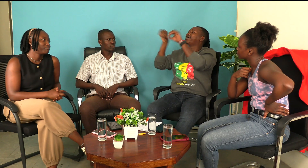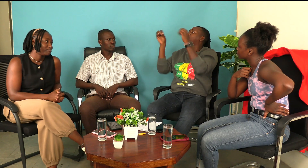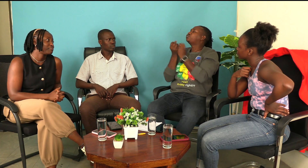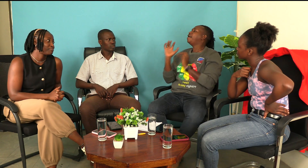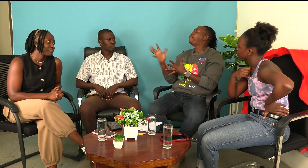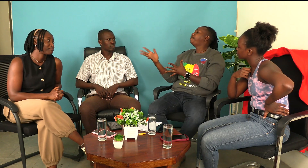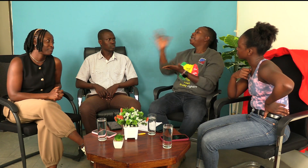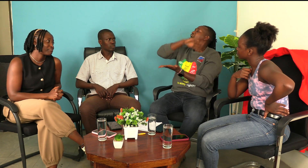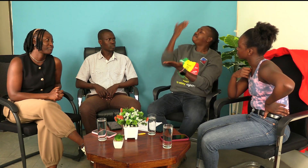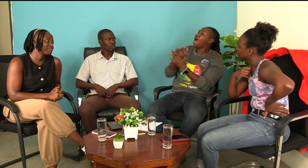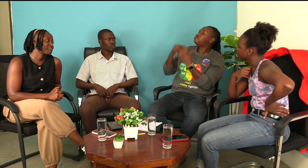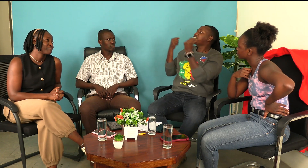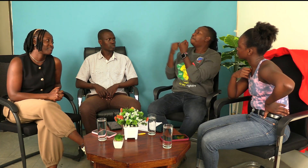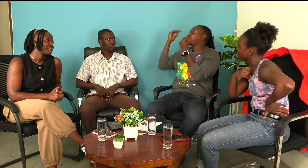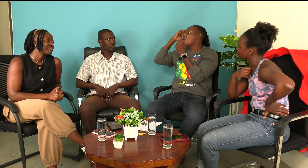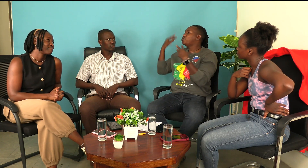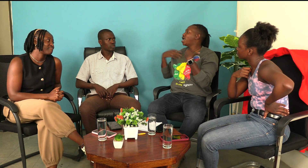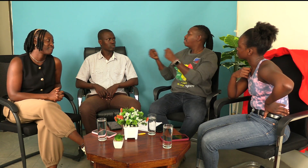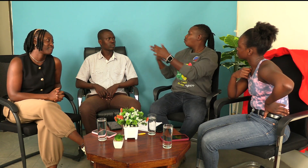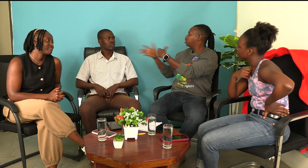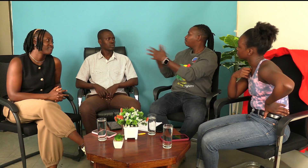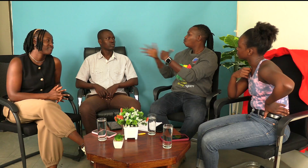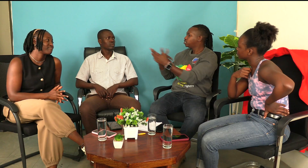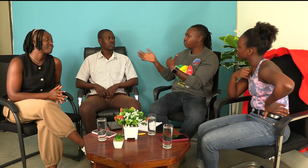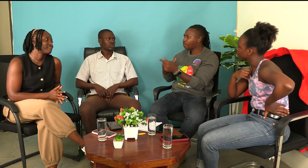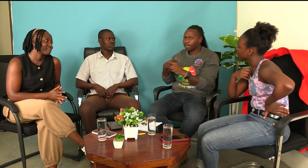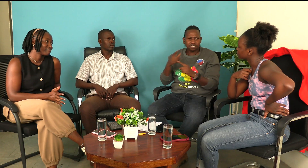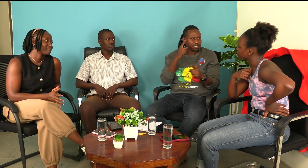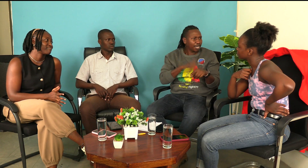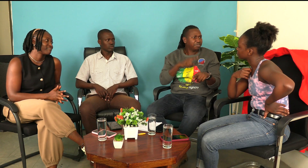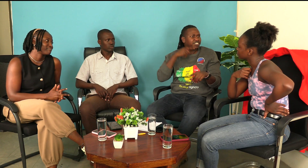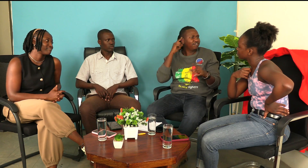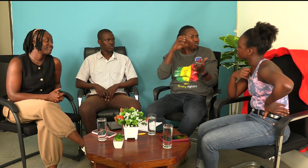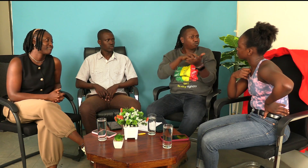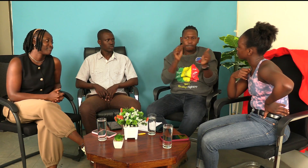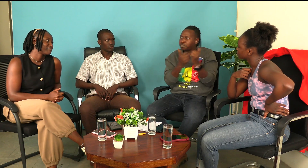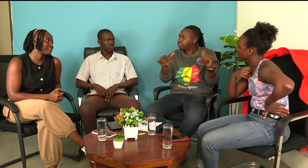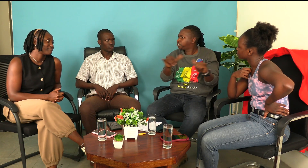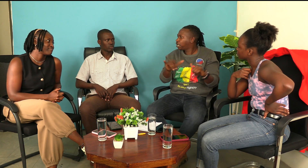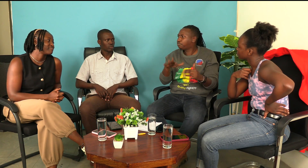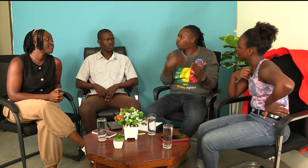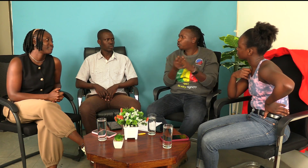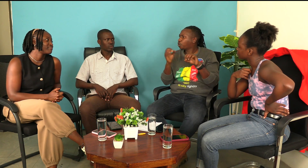these killings, all organizations and fund will run to them, but whenever it's a deaf